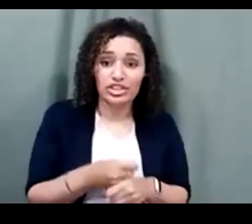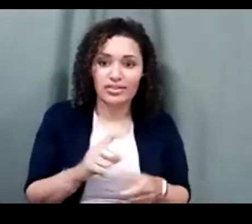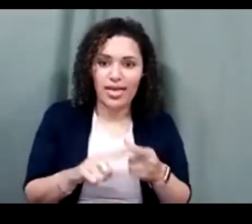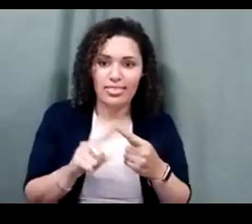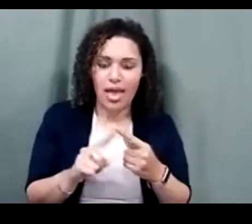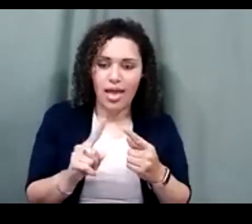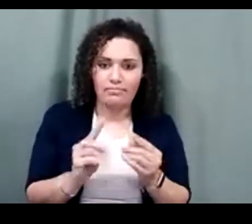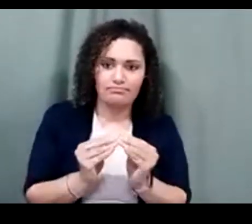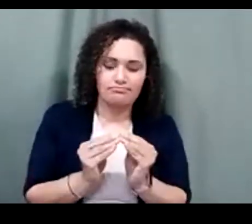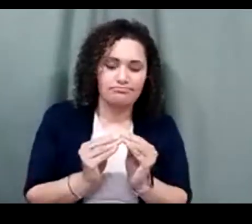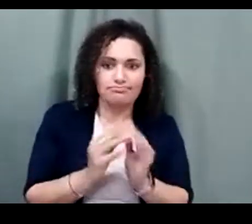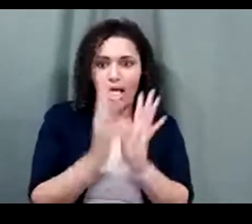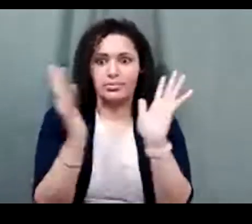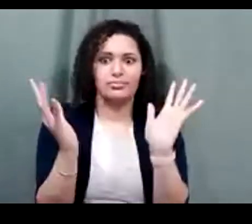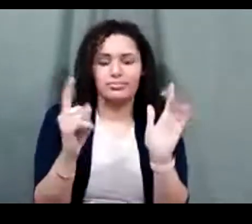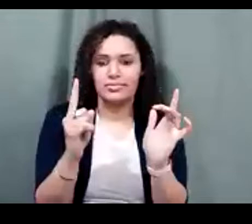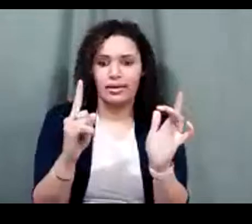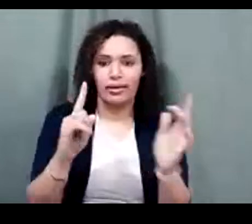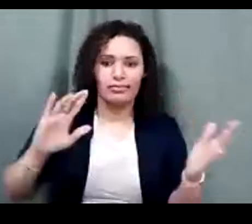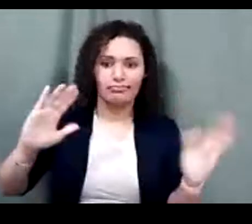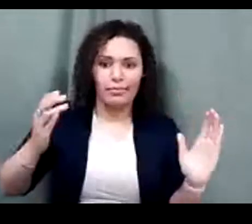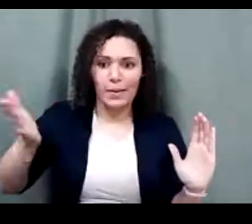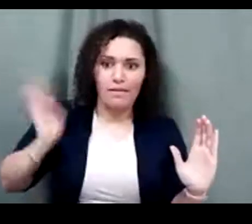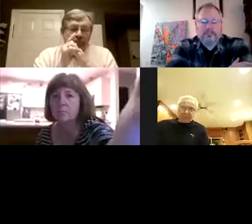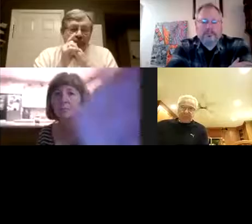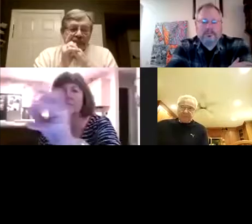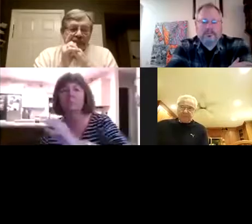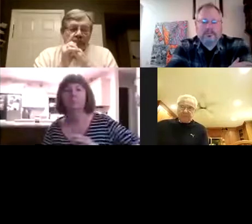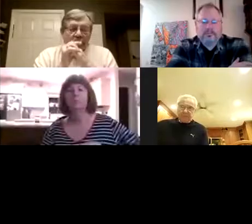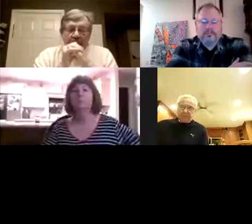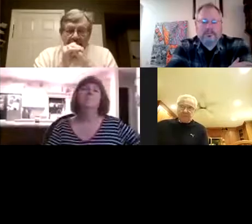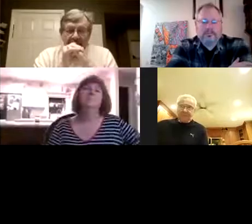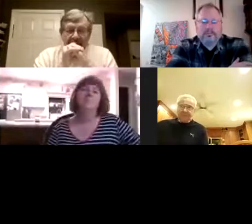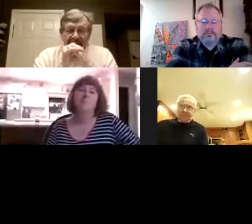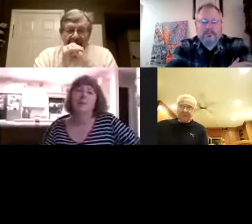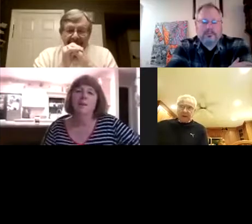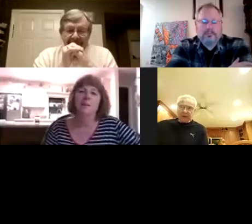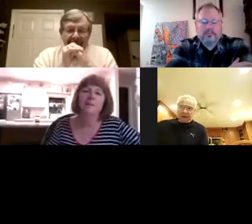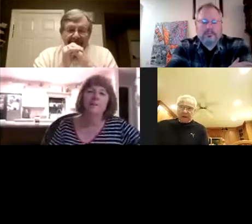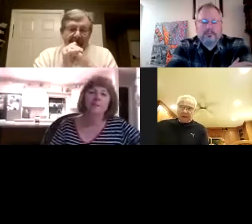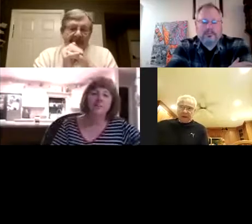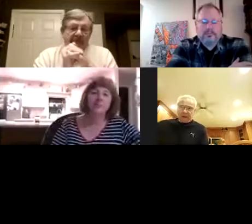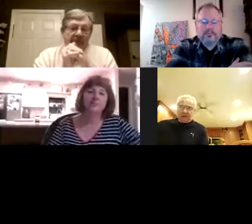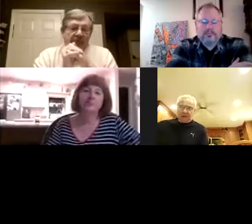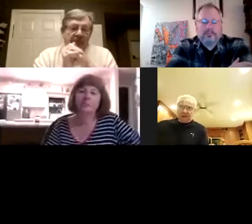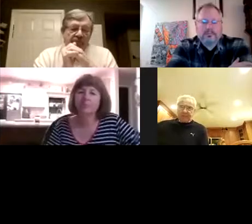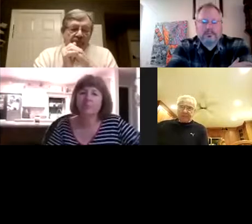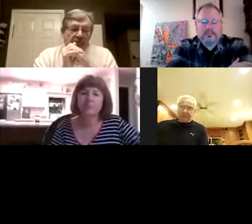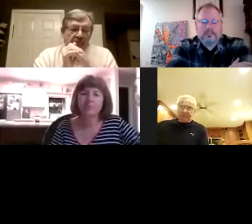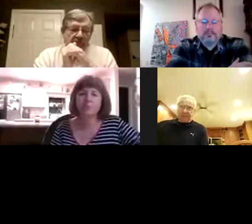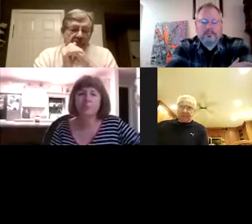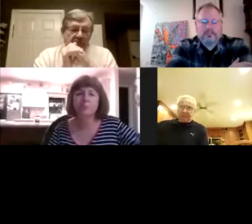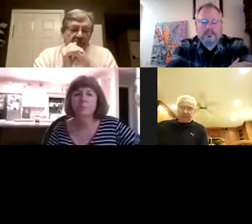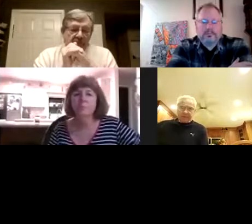and becomes even better than it was before. And so I'm excited to see that this wine is back open and really